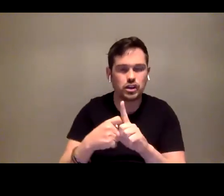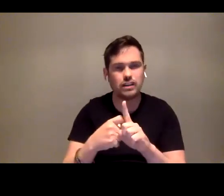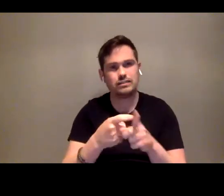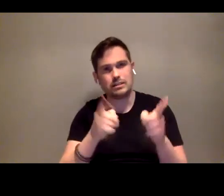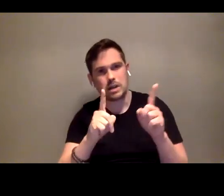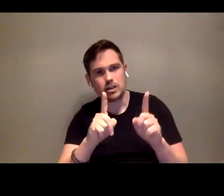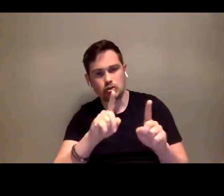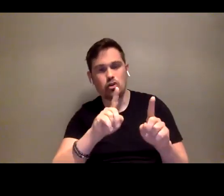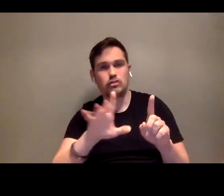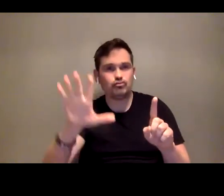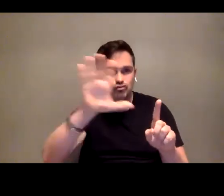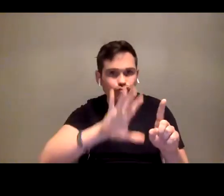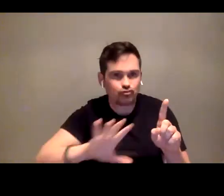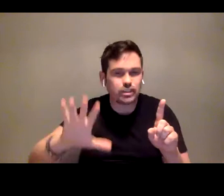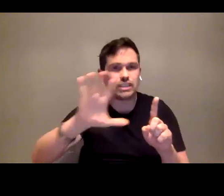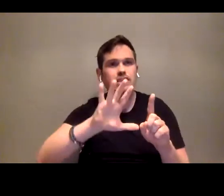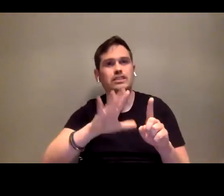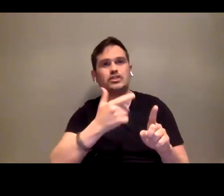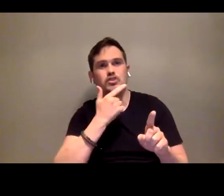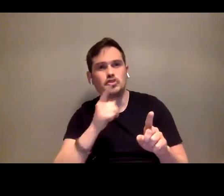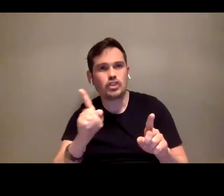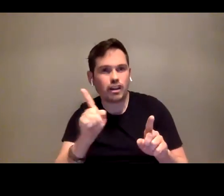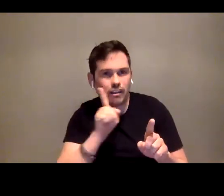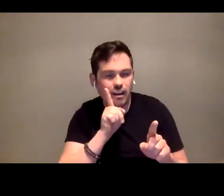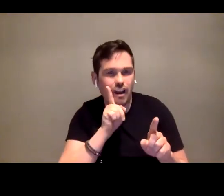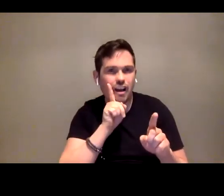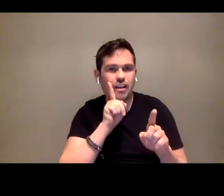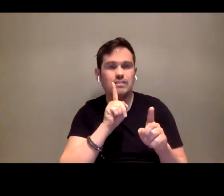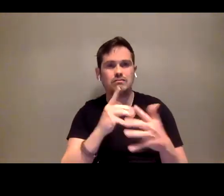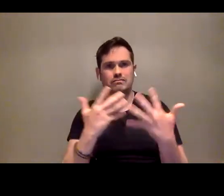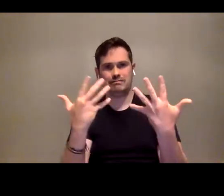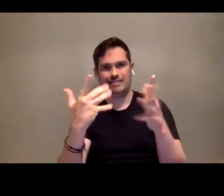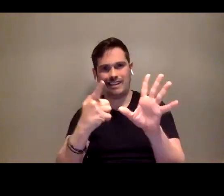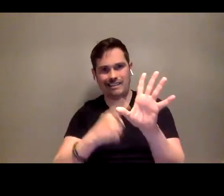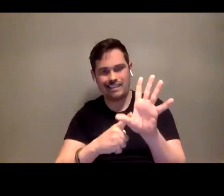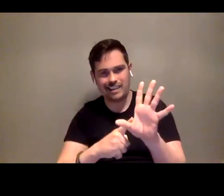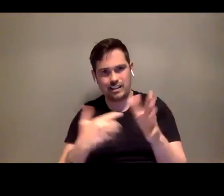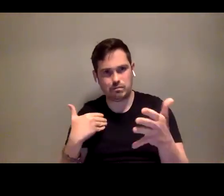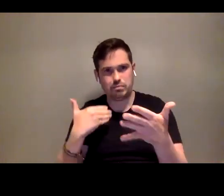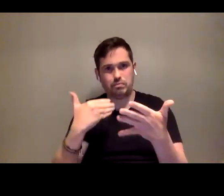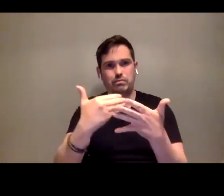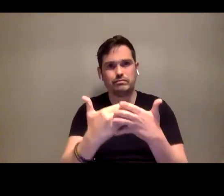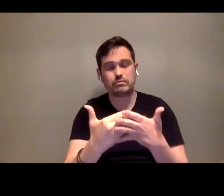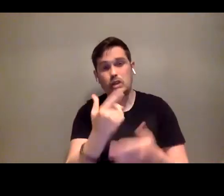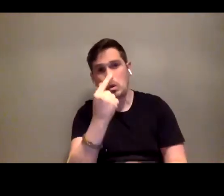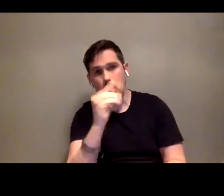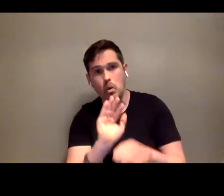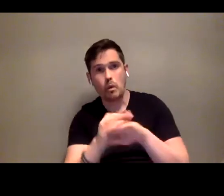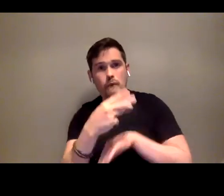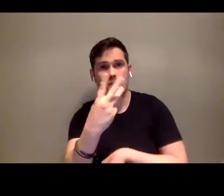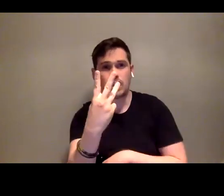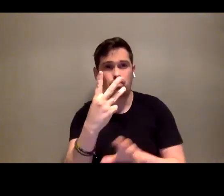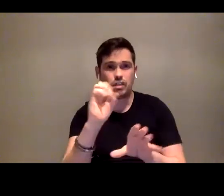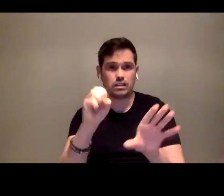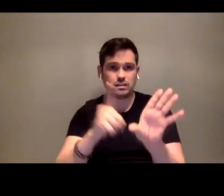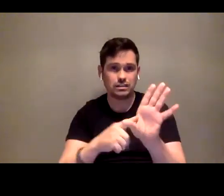on gender, have been only widening, not only over the last 10 years, but arguably over the last two or three decades as well. And it kind of